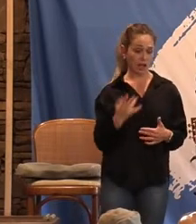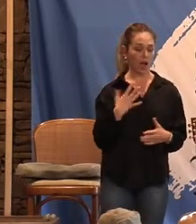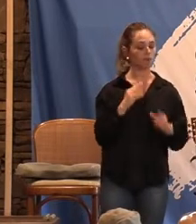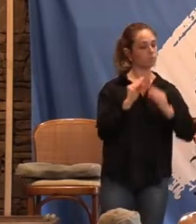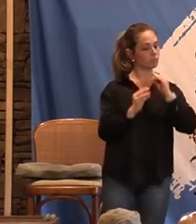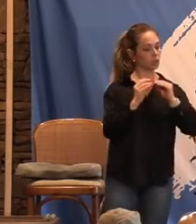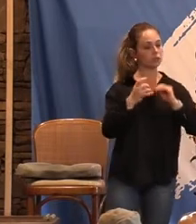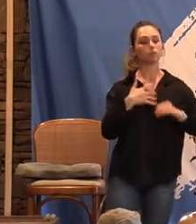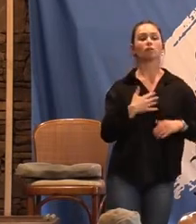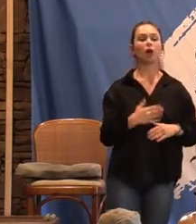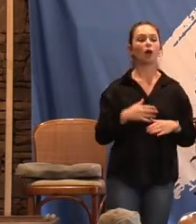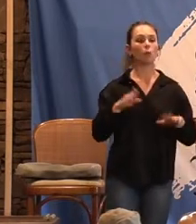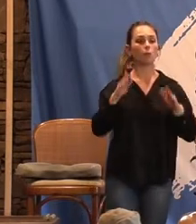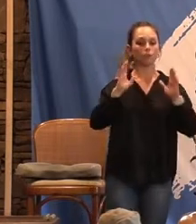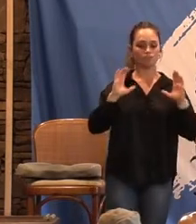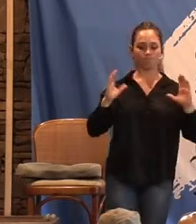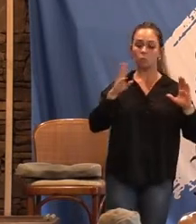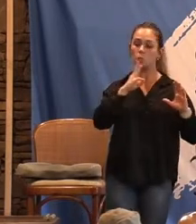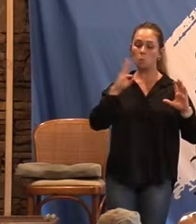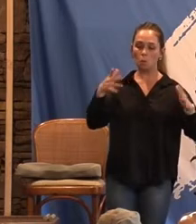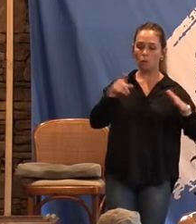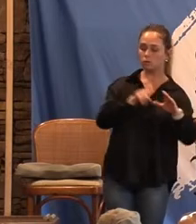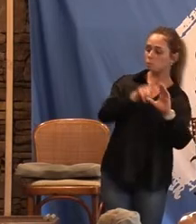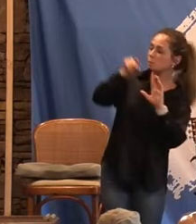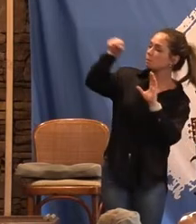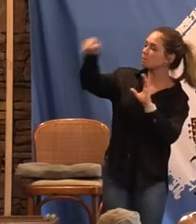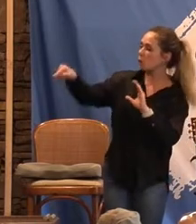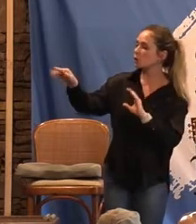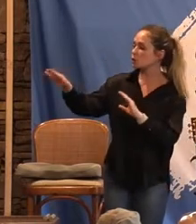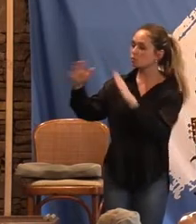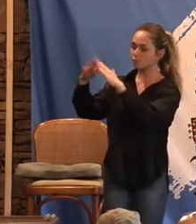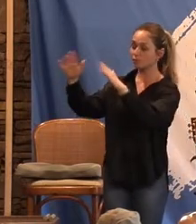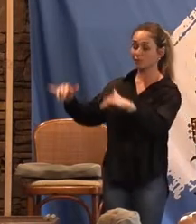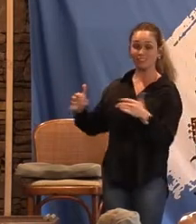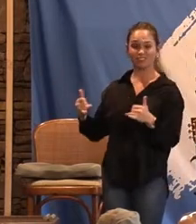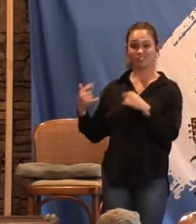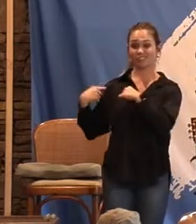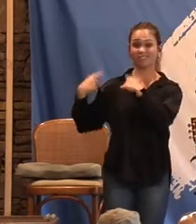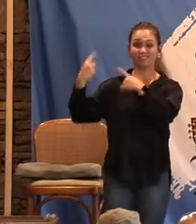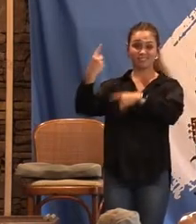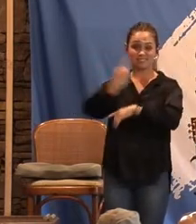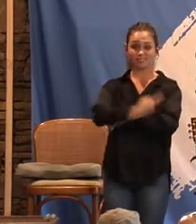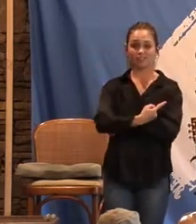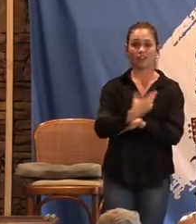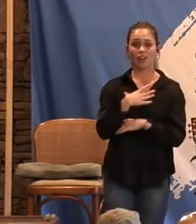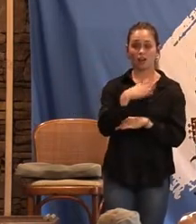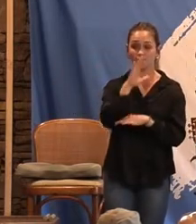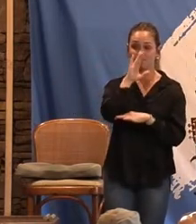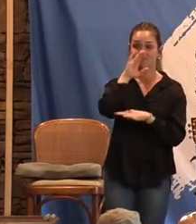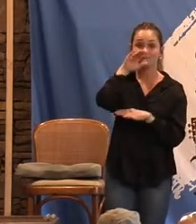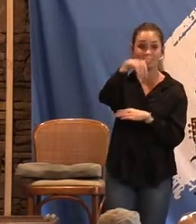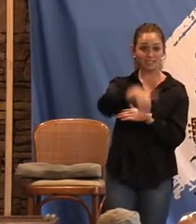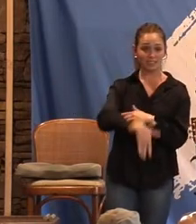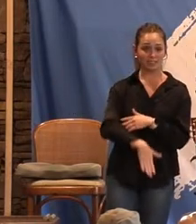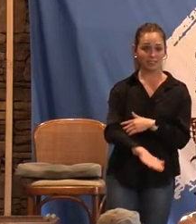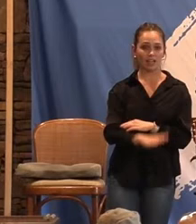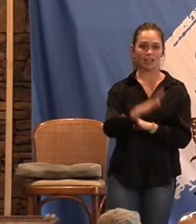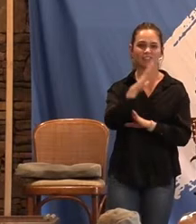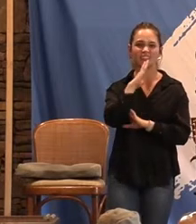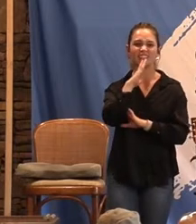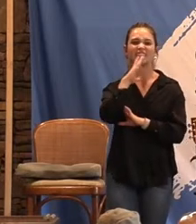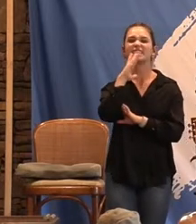together. She went back across the water. To this very day, the elephant